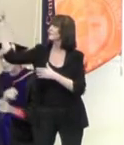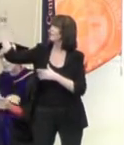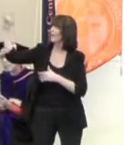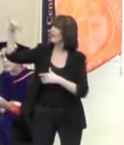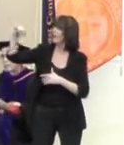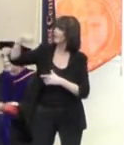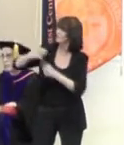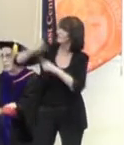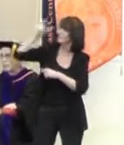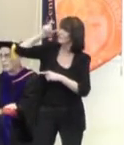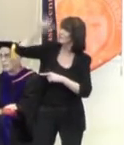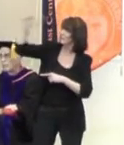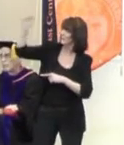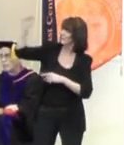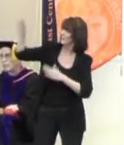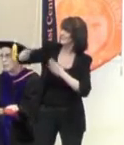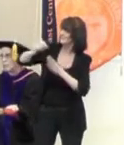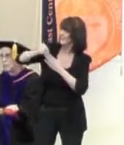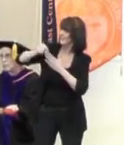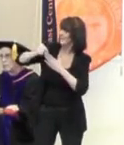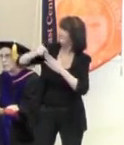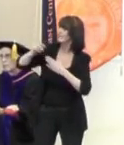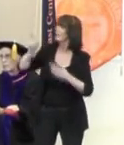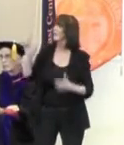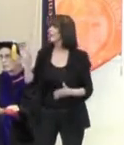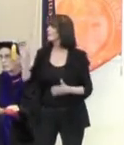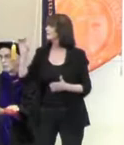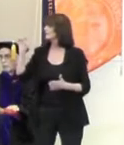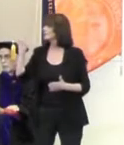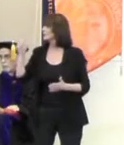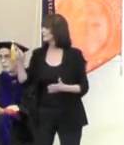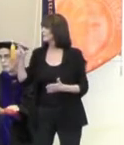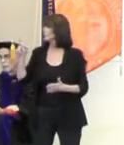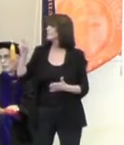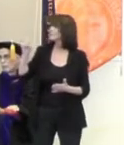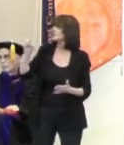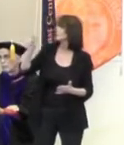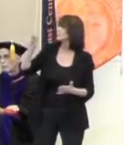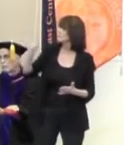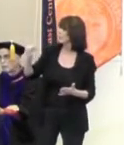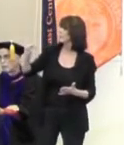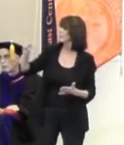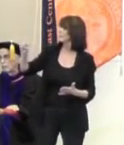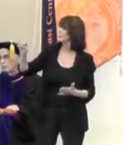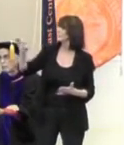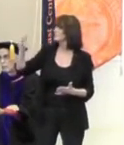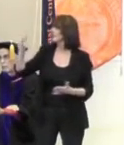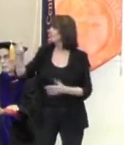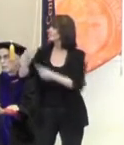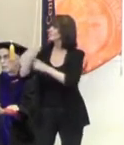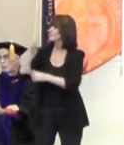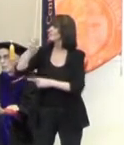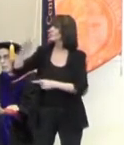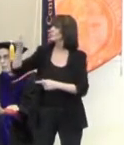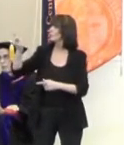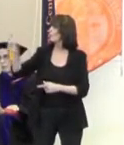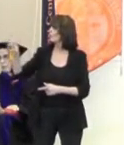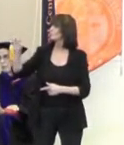moon under the direction of Colonel Tom Stafford from Weatherford,